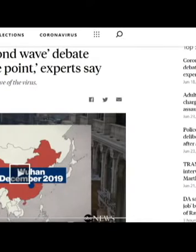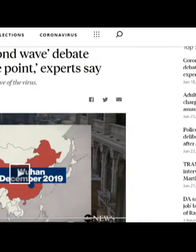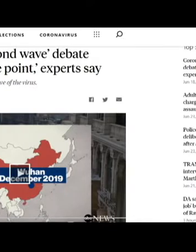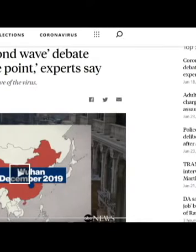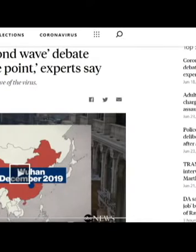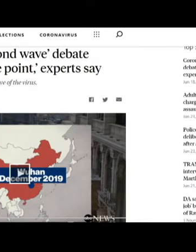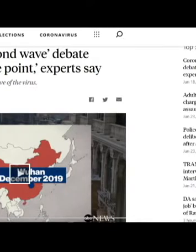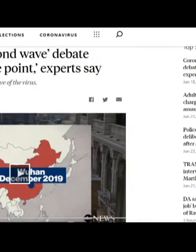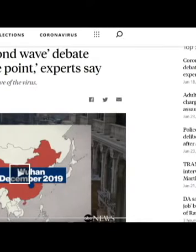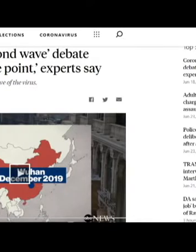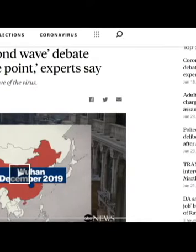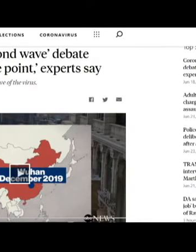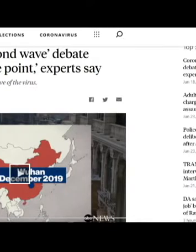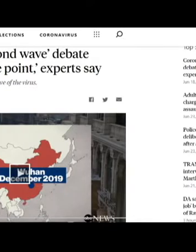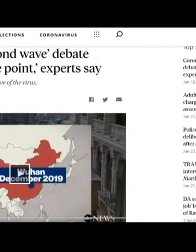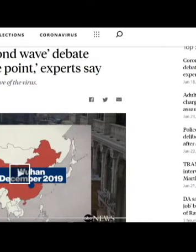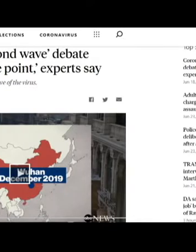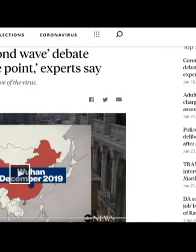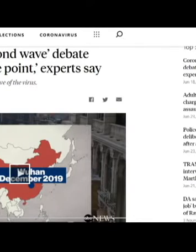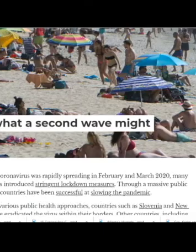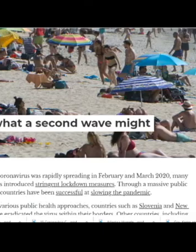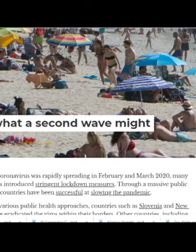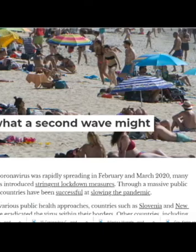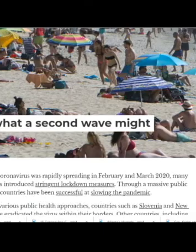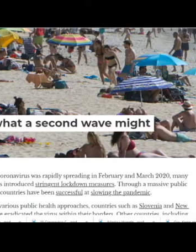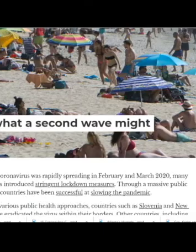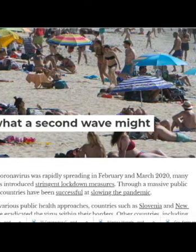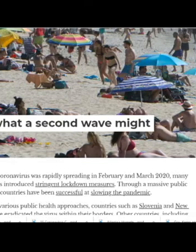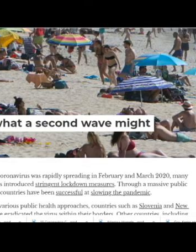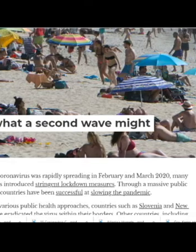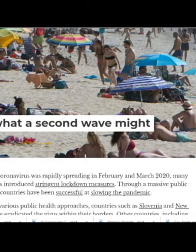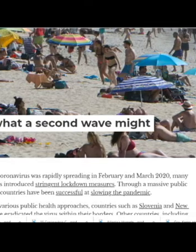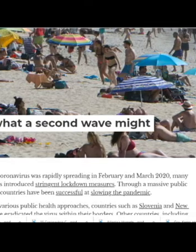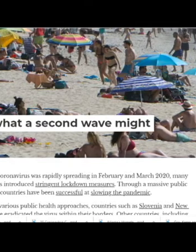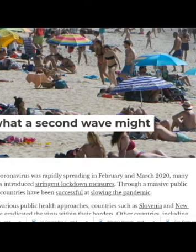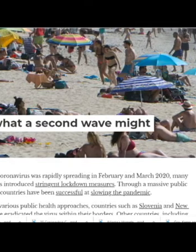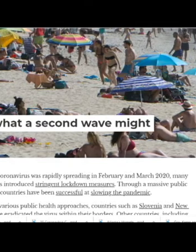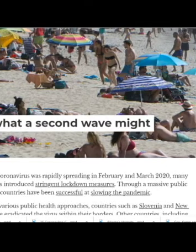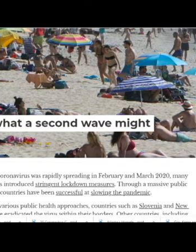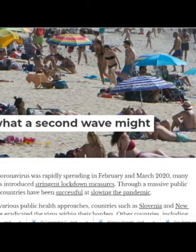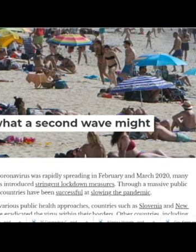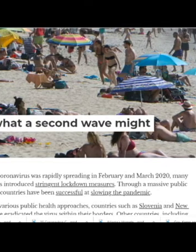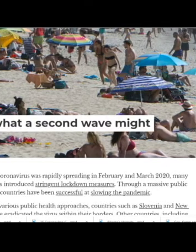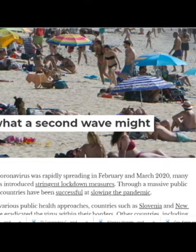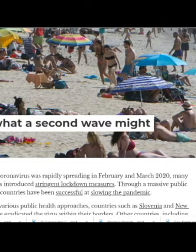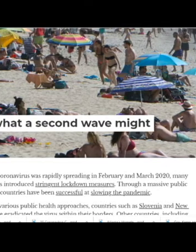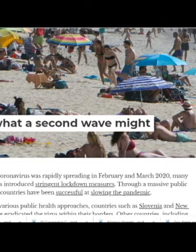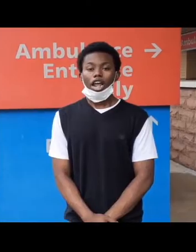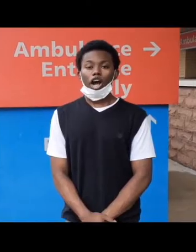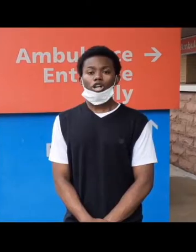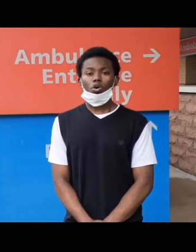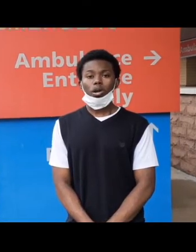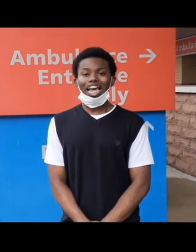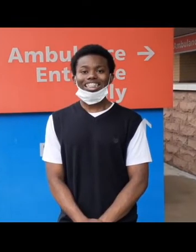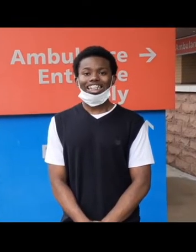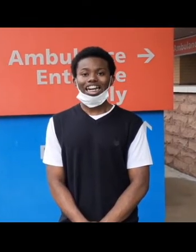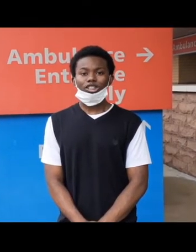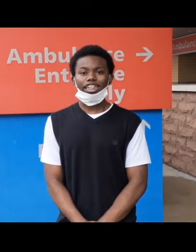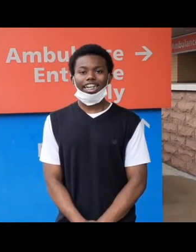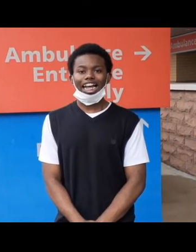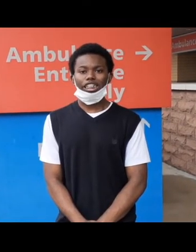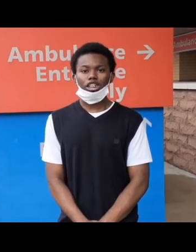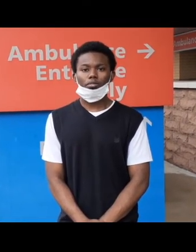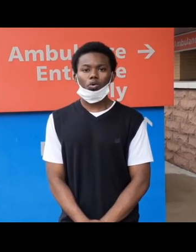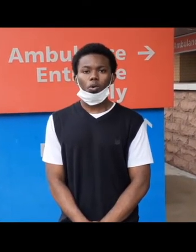and statistics rather than their own personal emotions to evoke the possible consequences of this ongoing virus. And although we as a